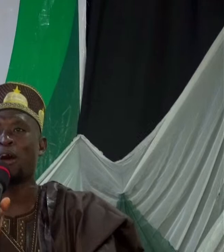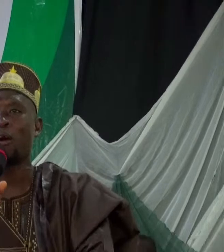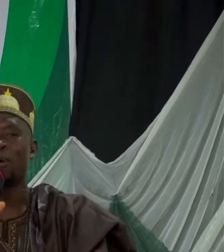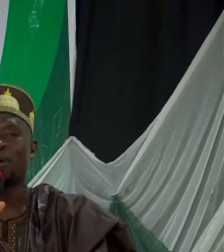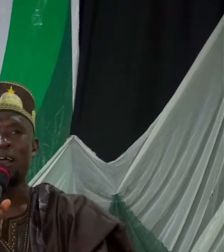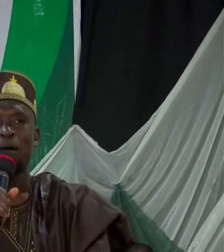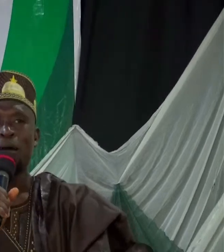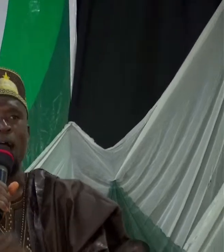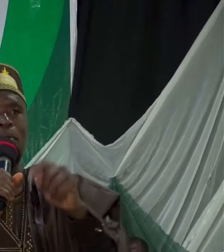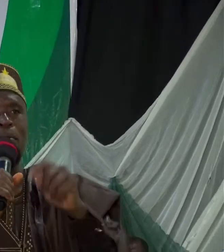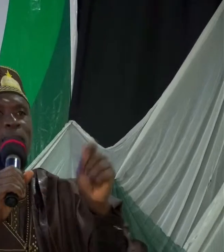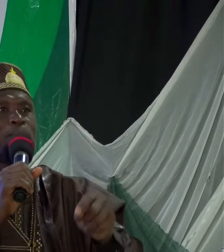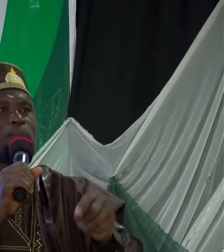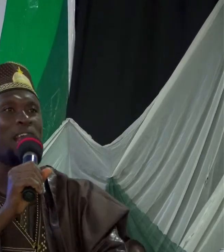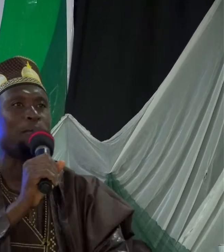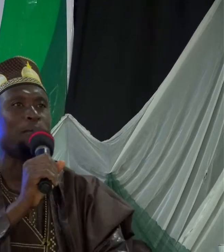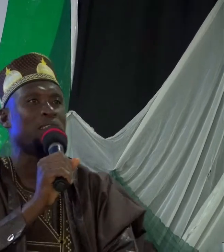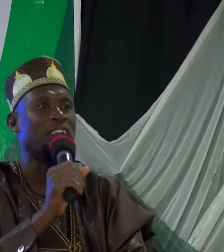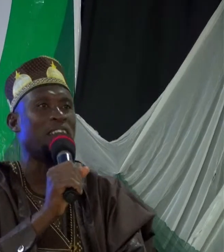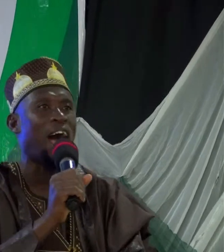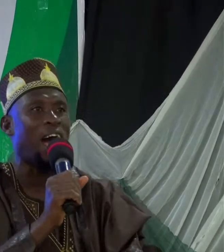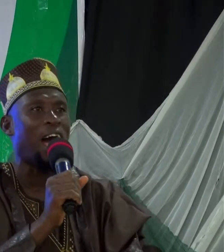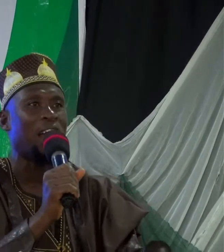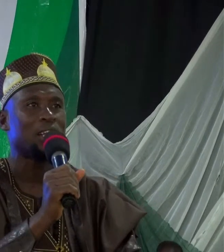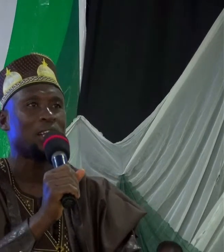soro Muhammad bin